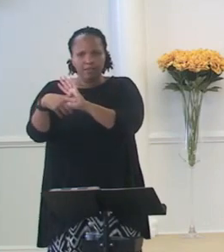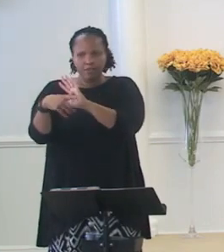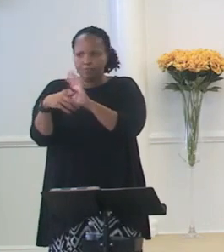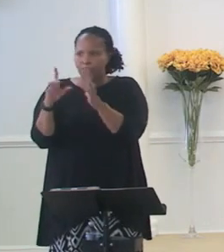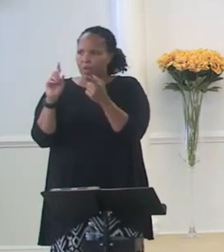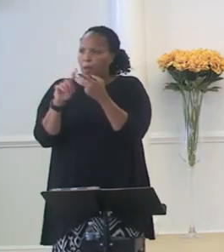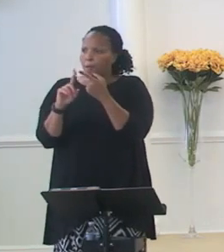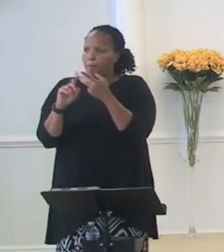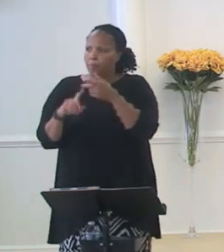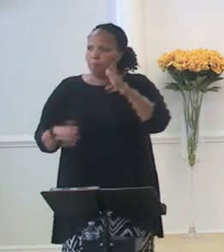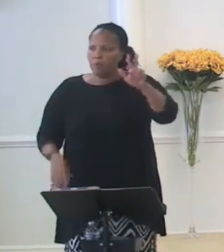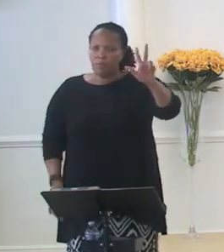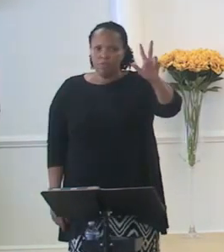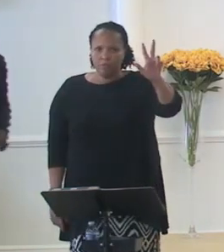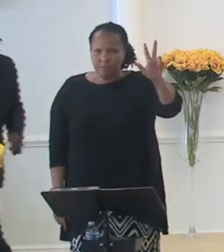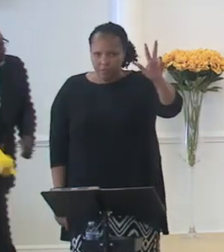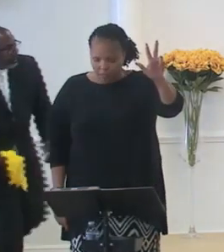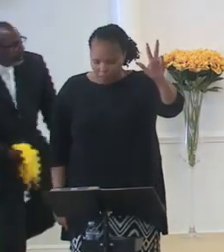Point three.